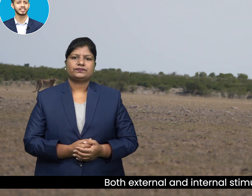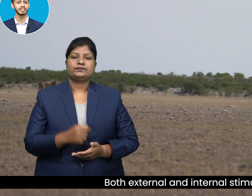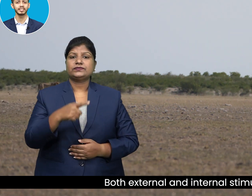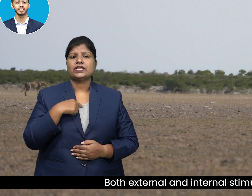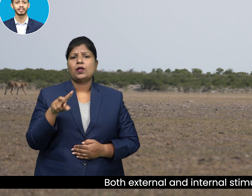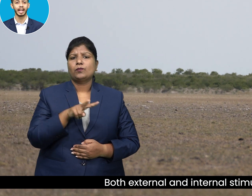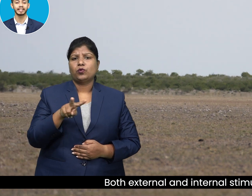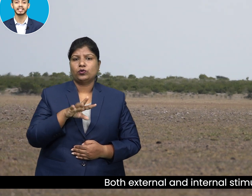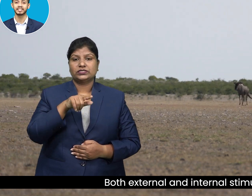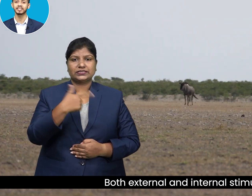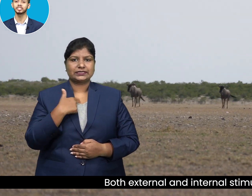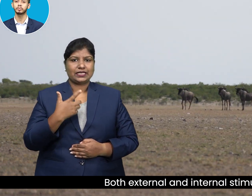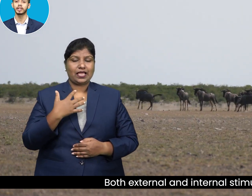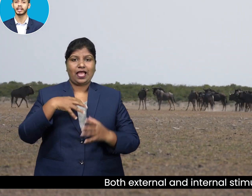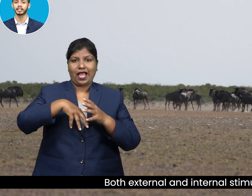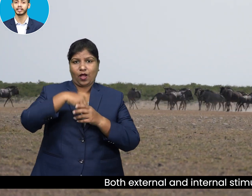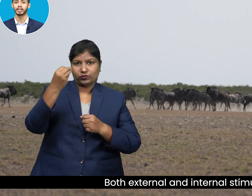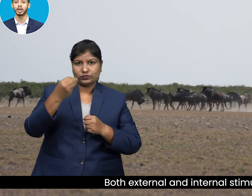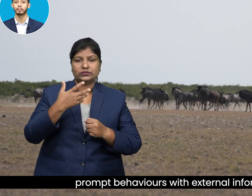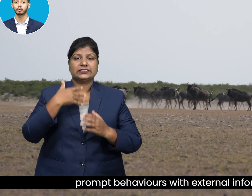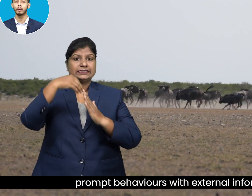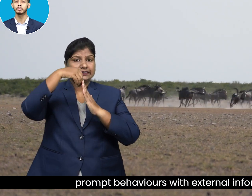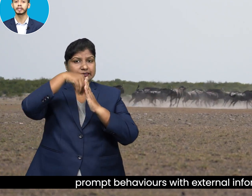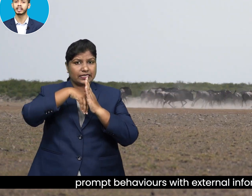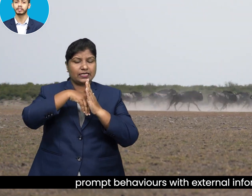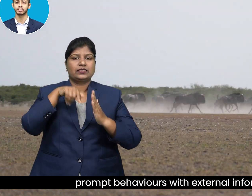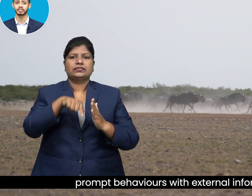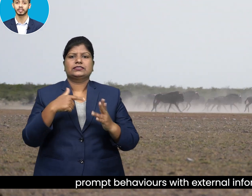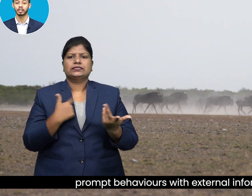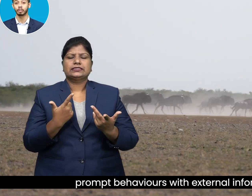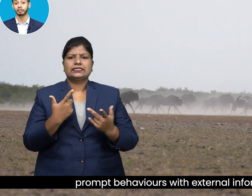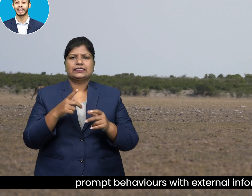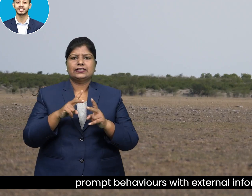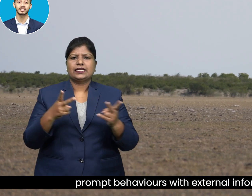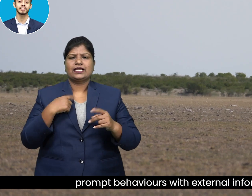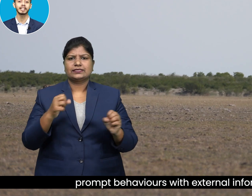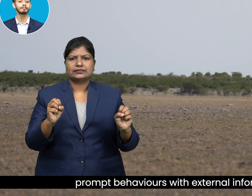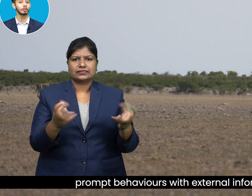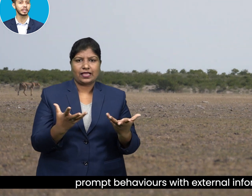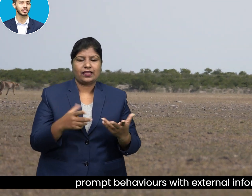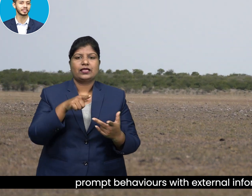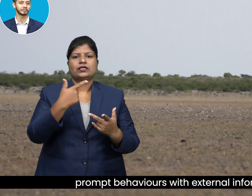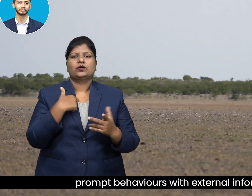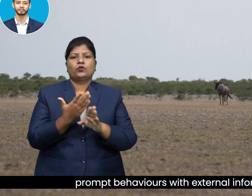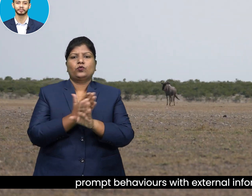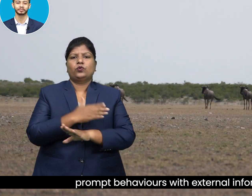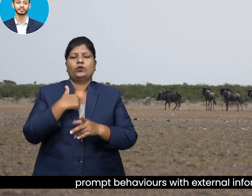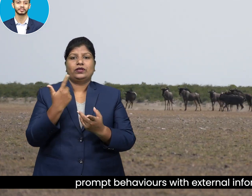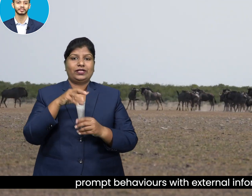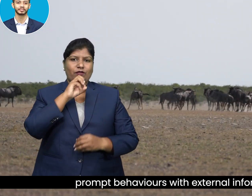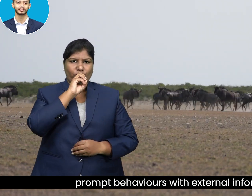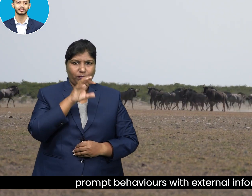Both external and internal stimuli prompt behaviors with external information.